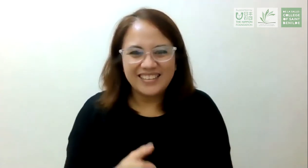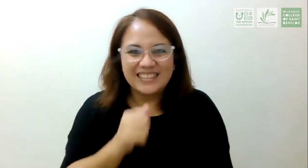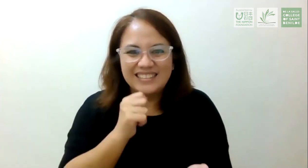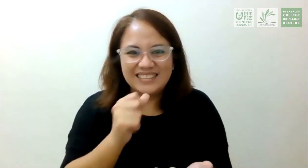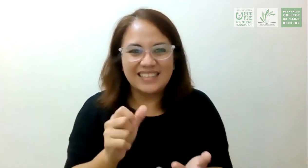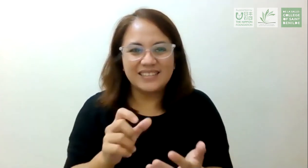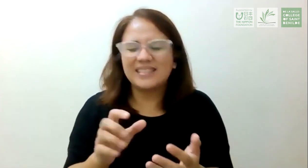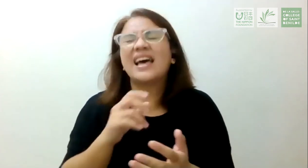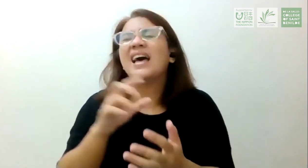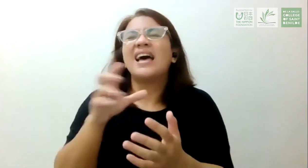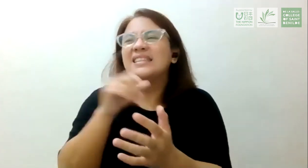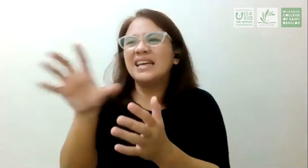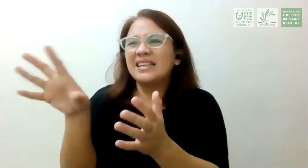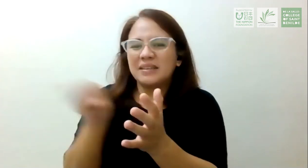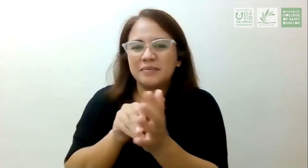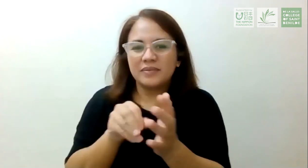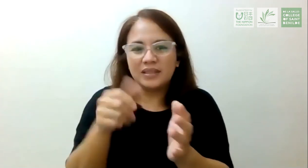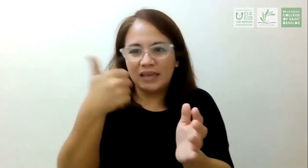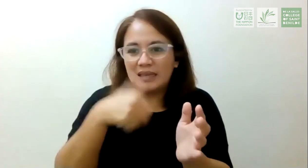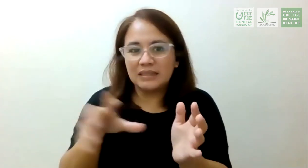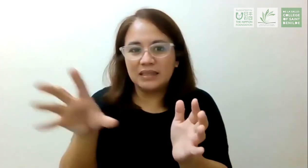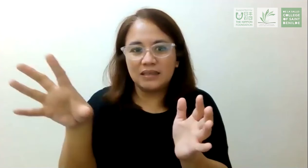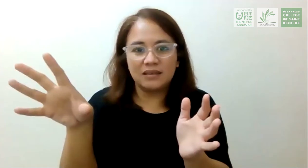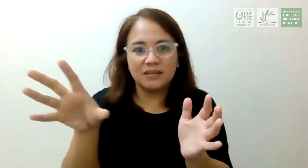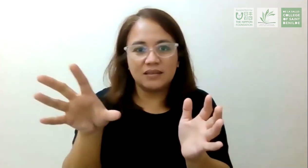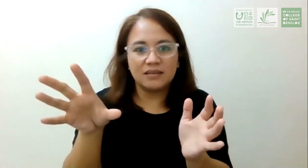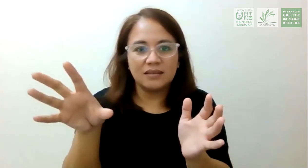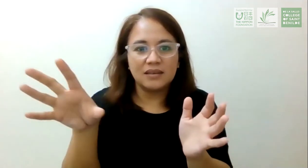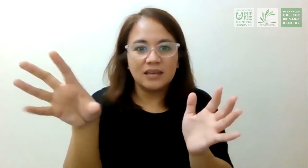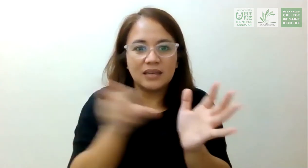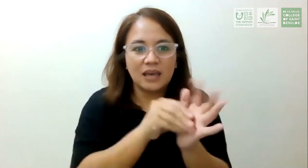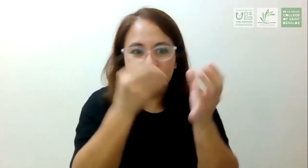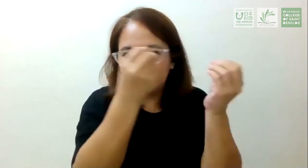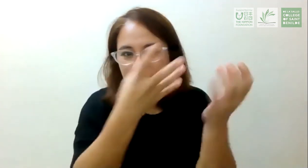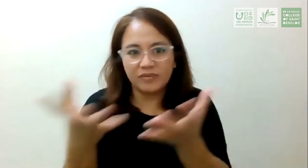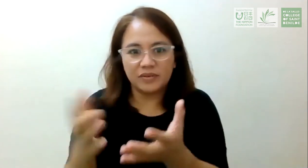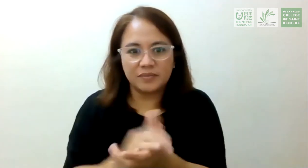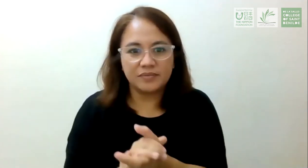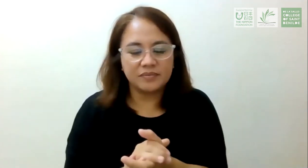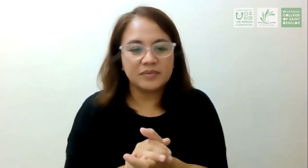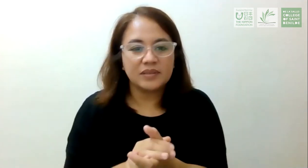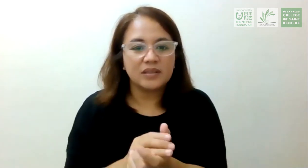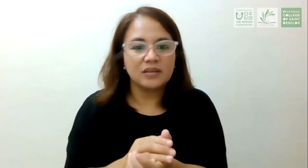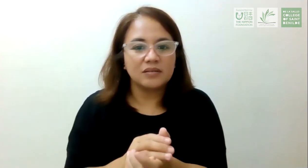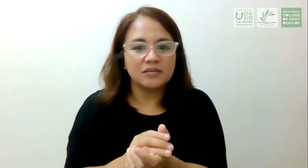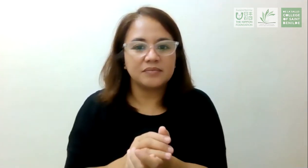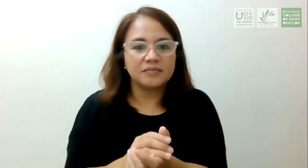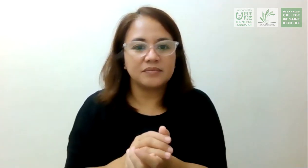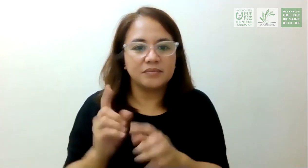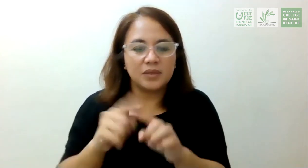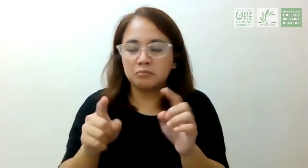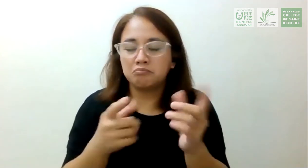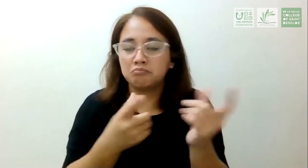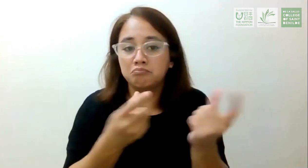anyone's copying the information instead of doing the test. You know,